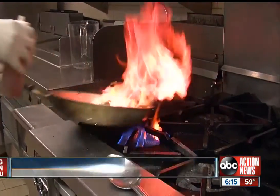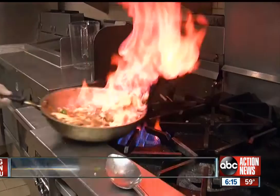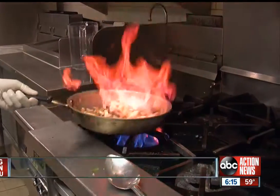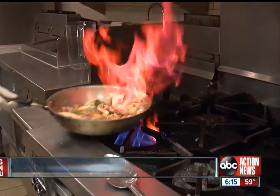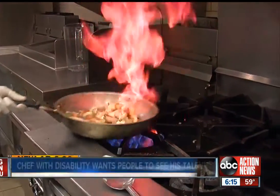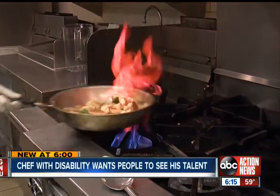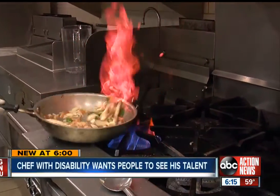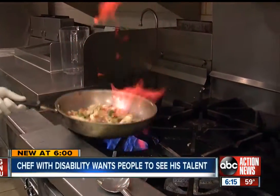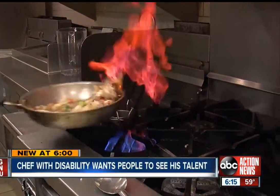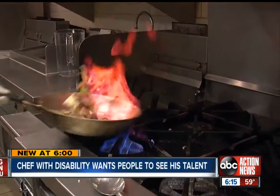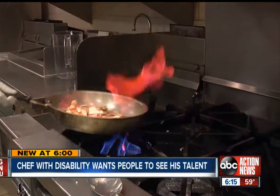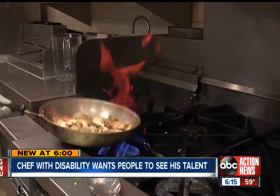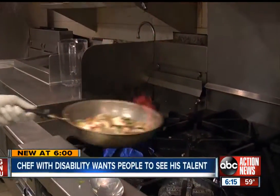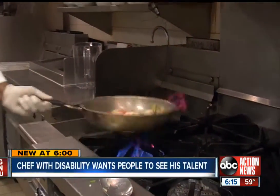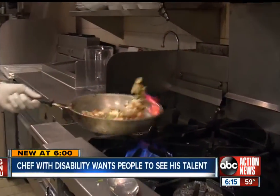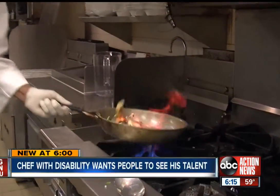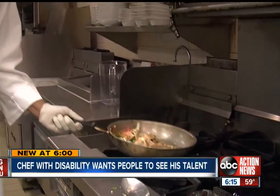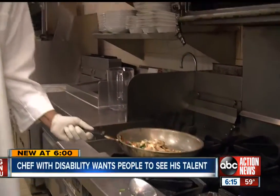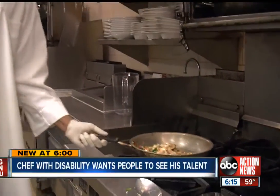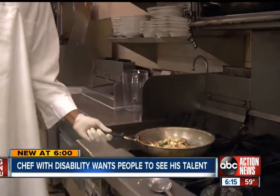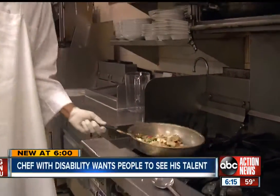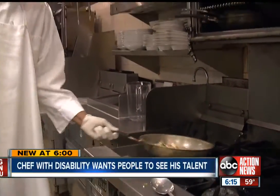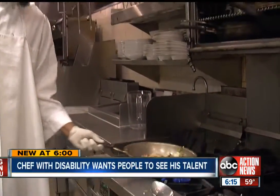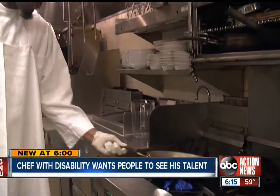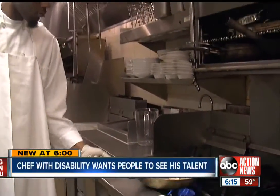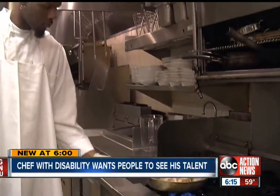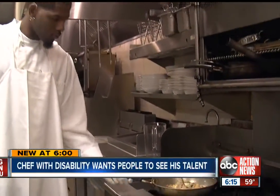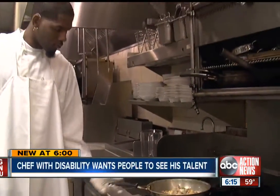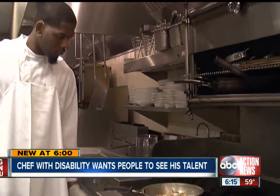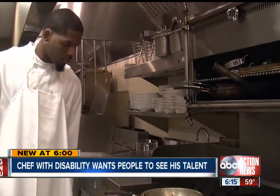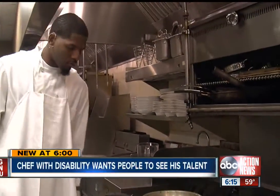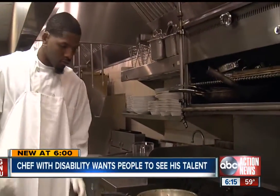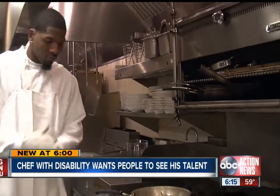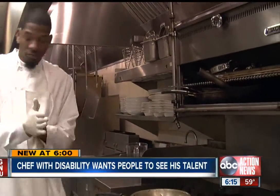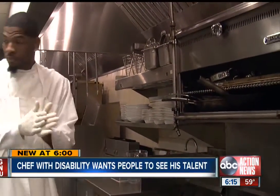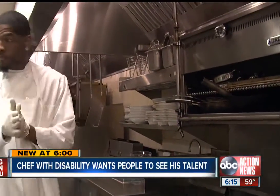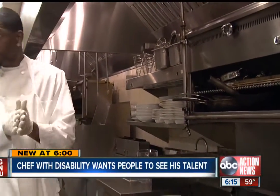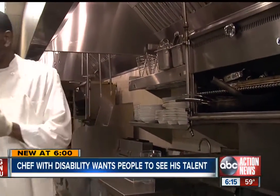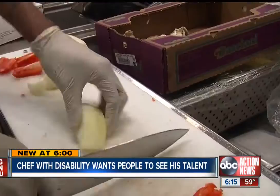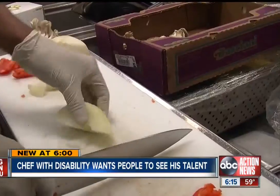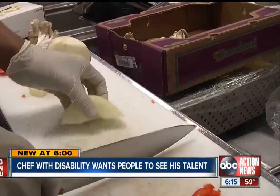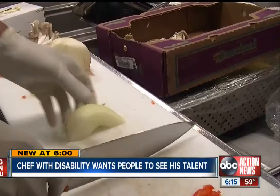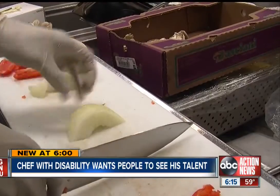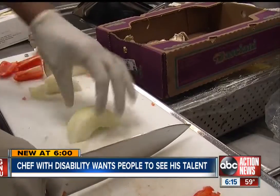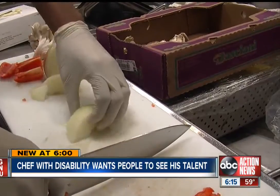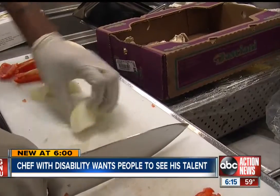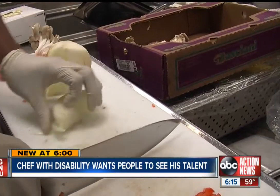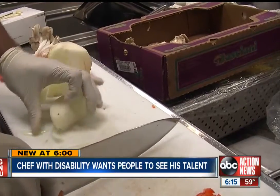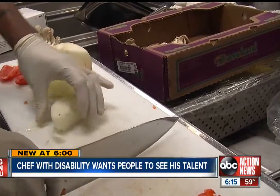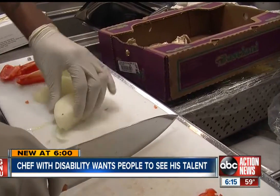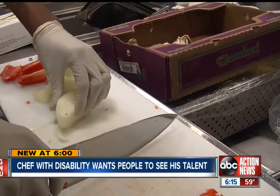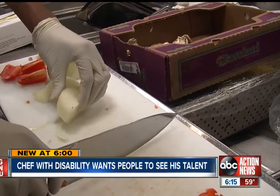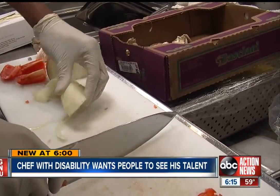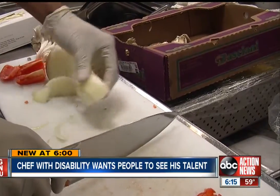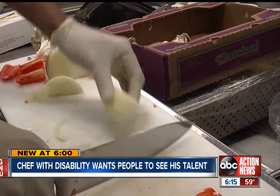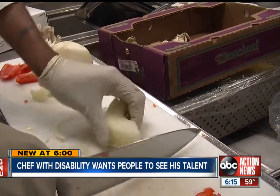Charleston Wallace whips up all sorts of goodies for Eddie V's, a prime seafood and steakhouse in Tampa. But from the vegetables he dices